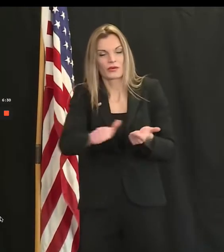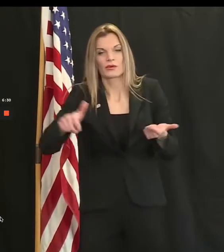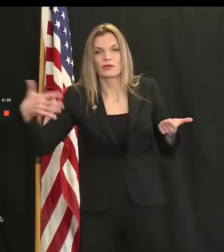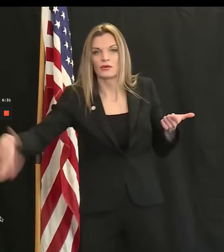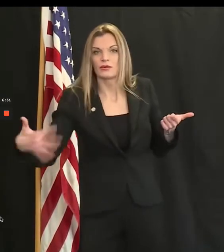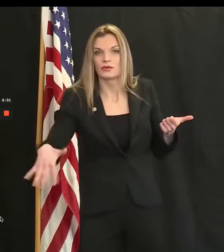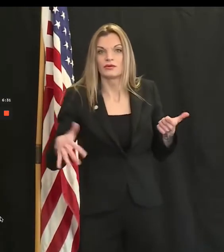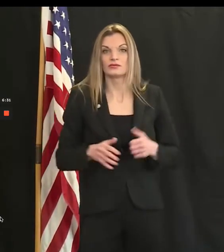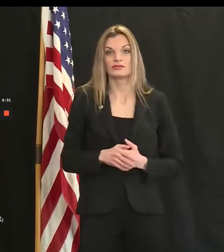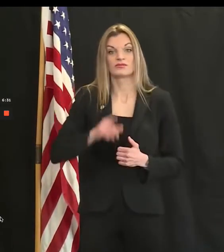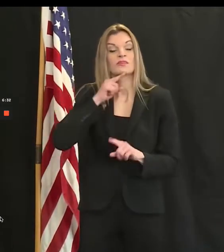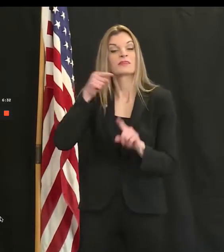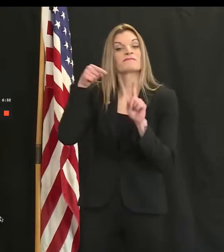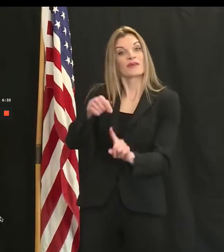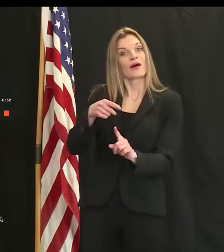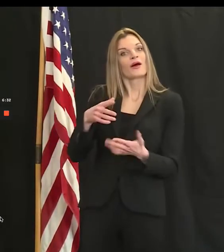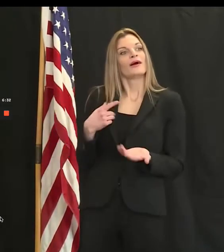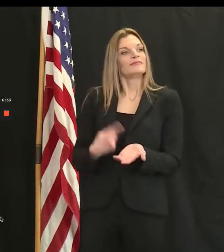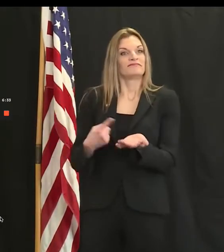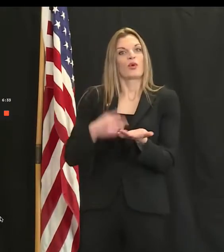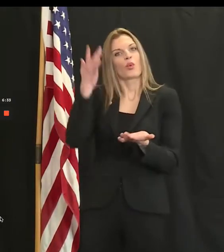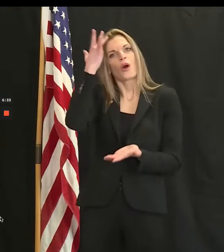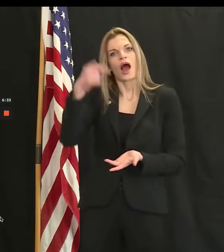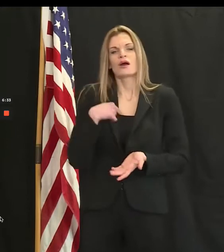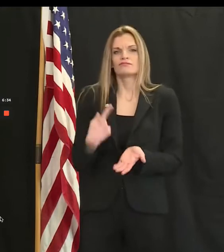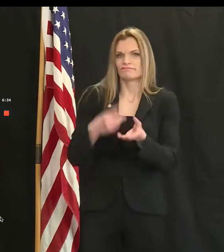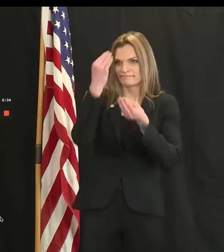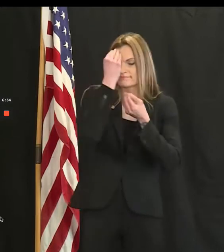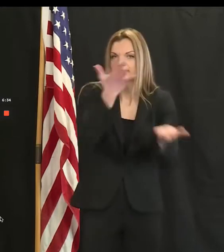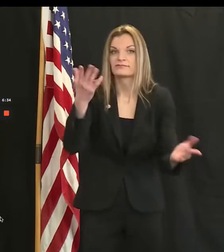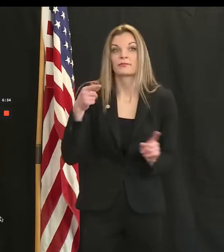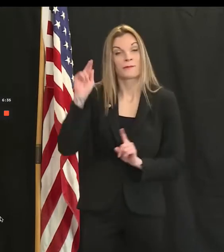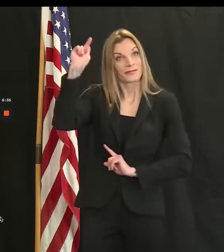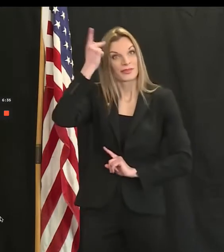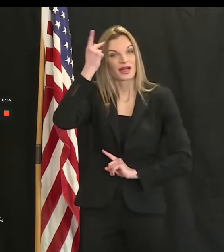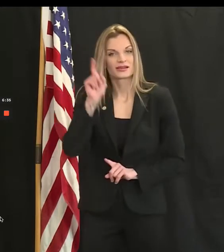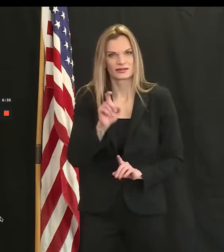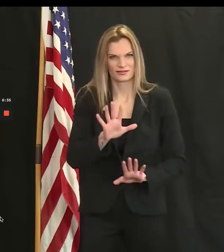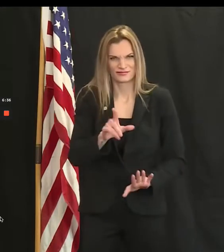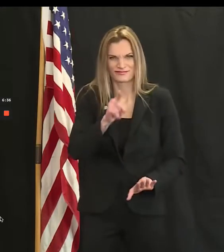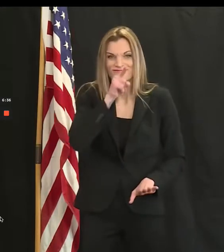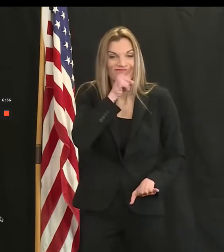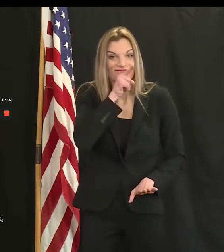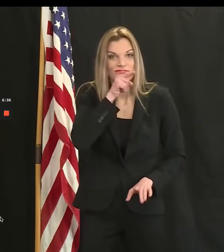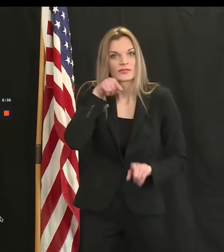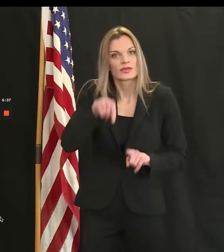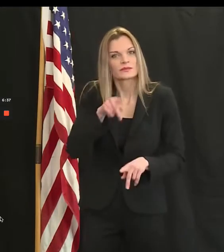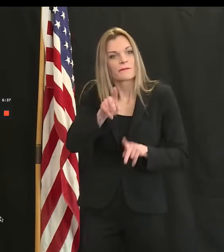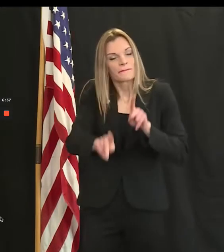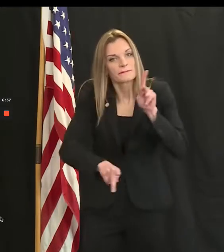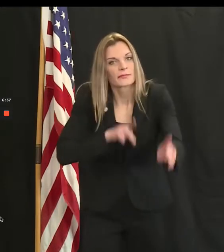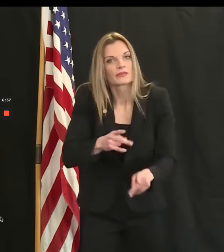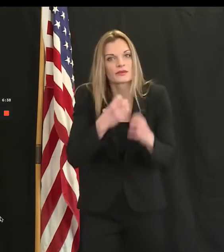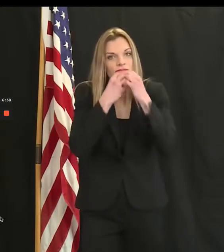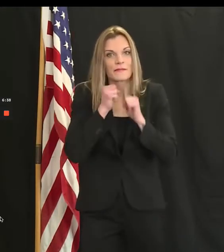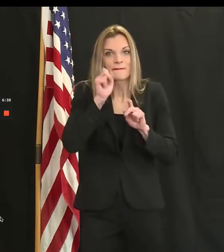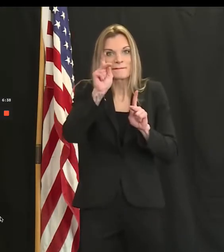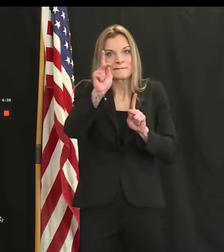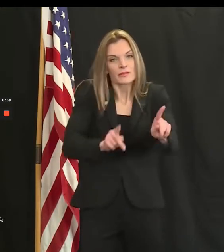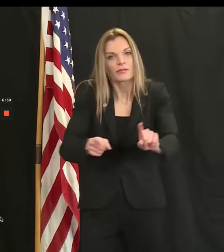do with human decency, resurrecting the complete abandonment of the people of Flint, and finally holding